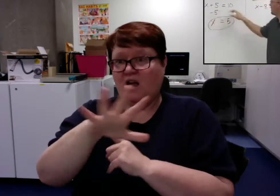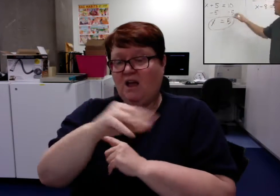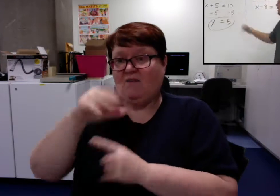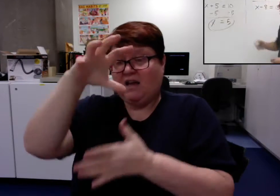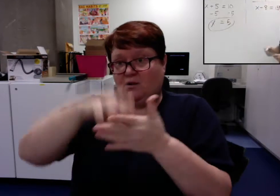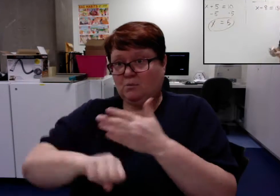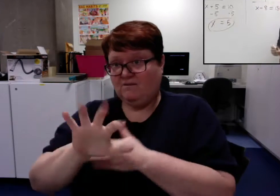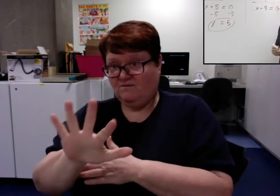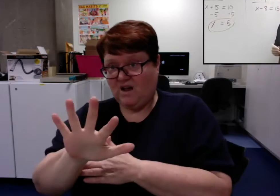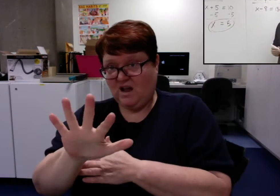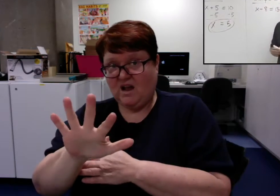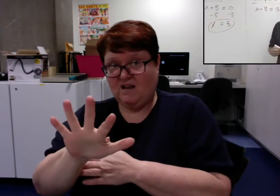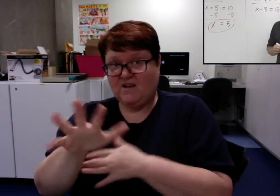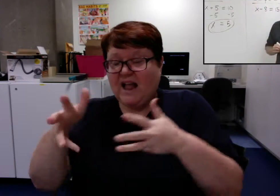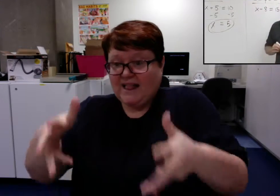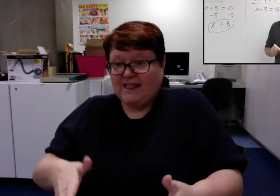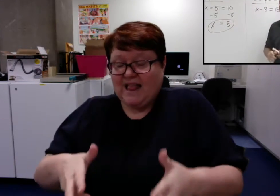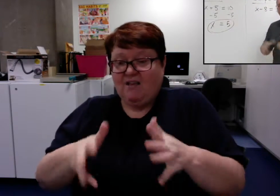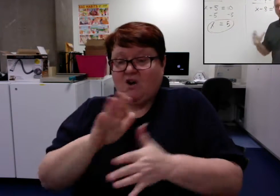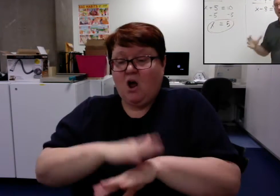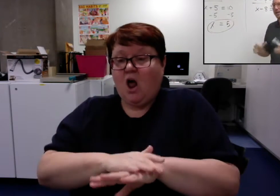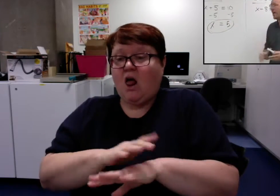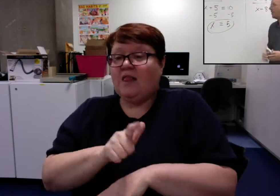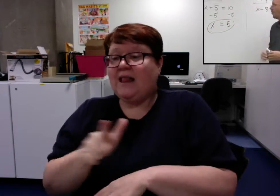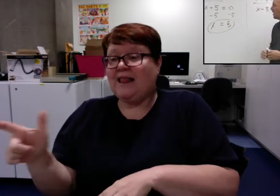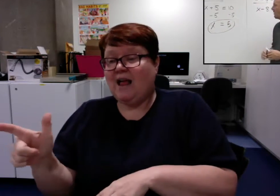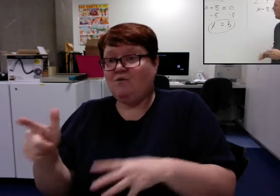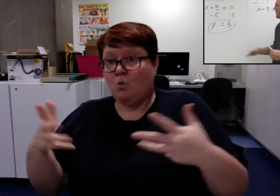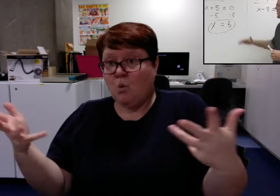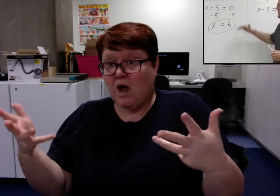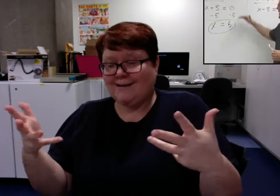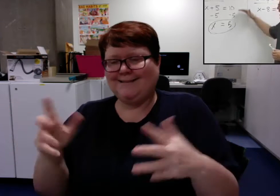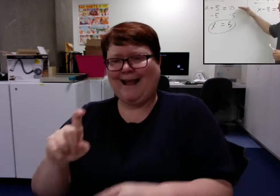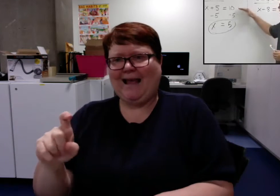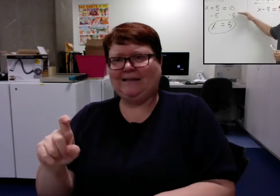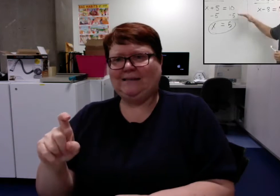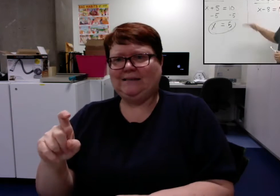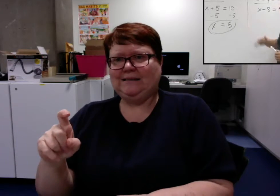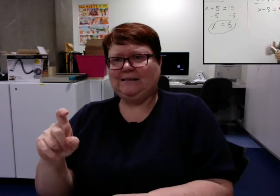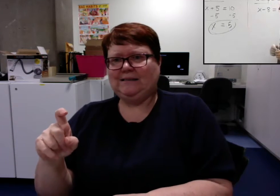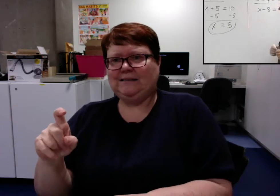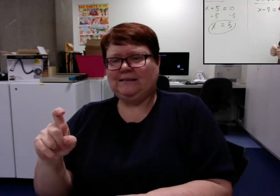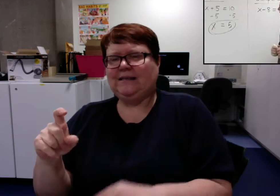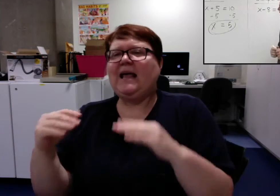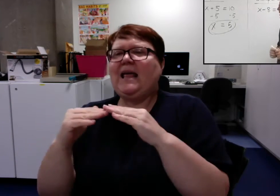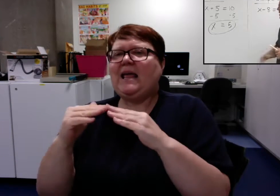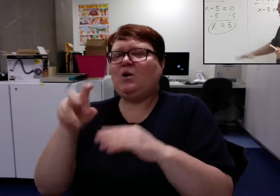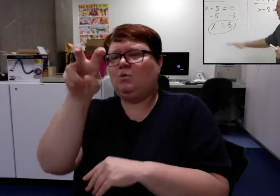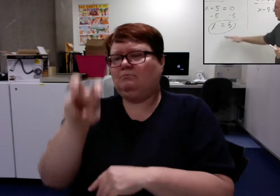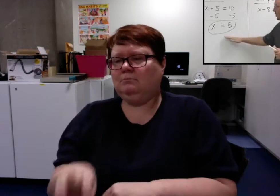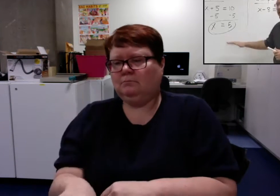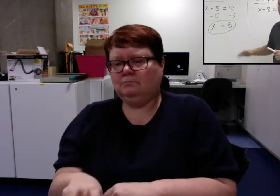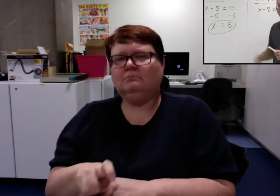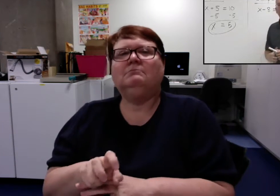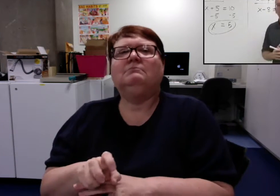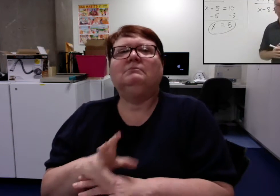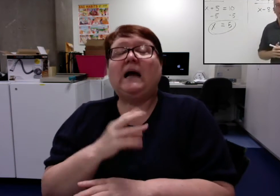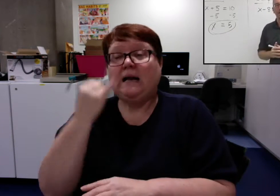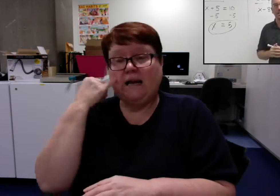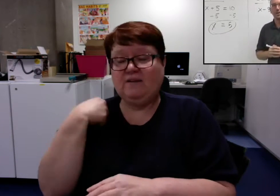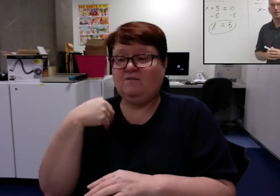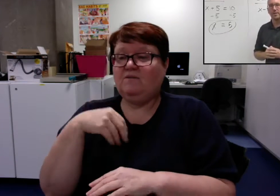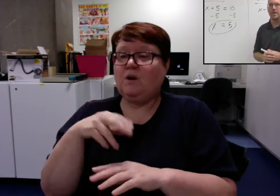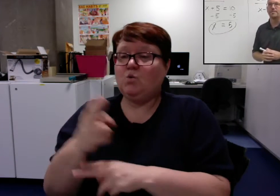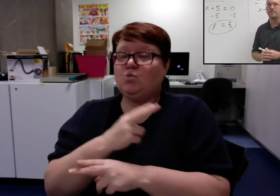just from being a very easy problem, but again reinforces that doing the correct method there will get us that